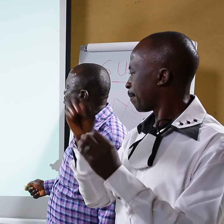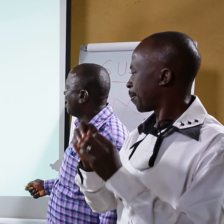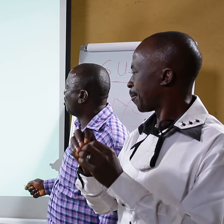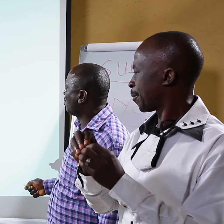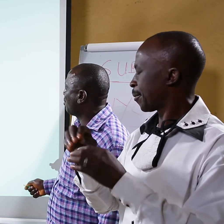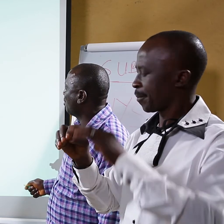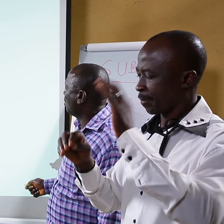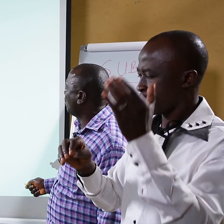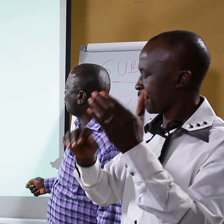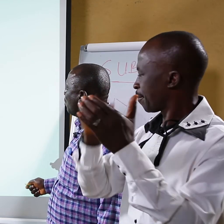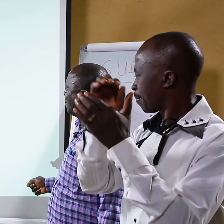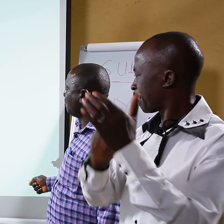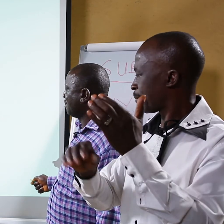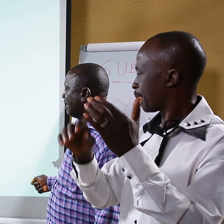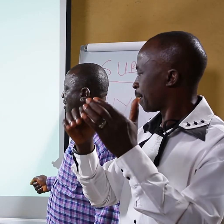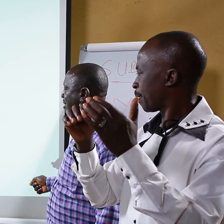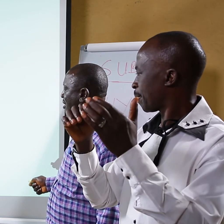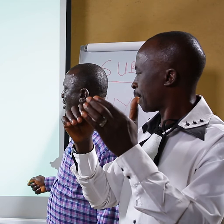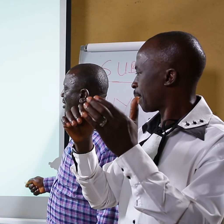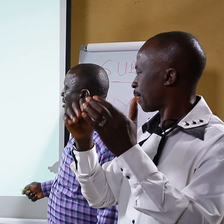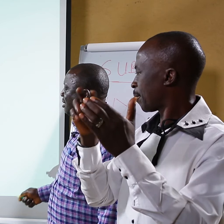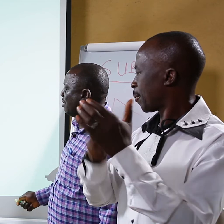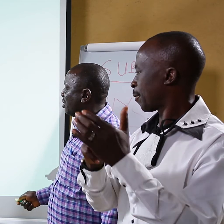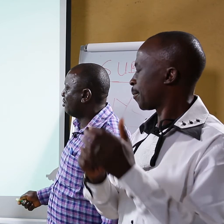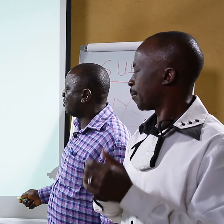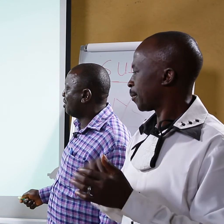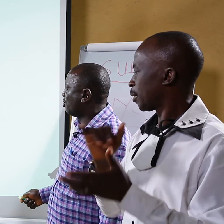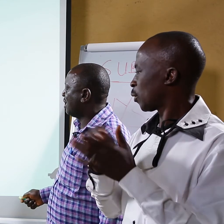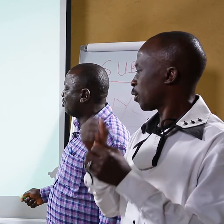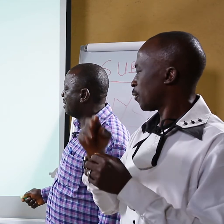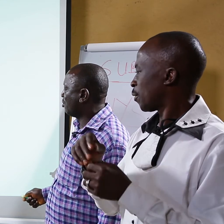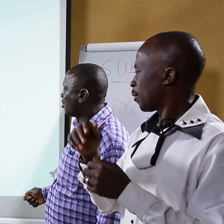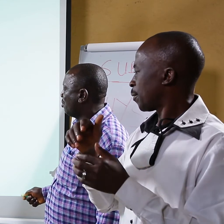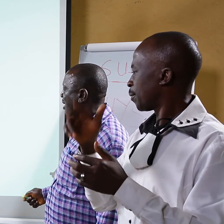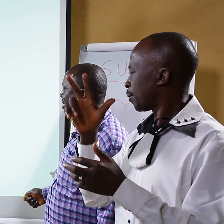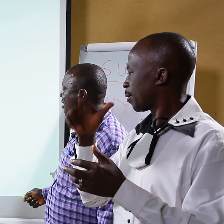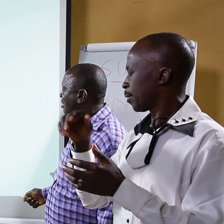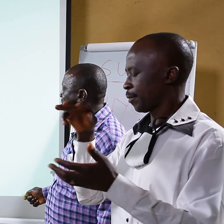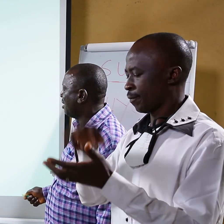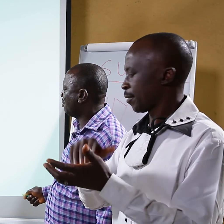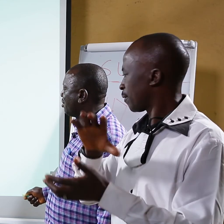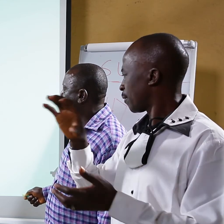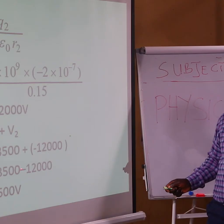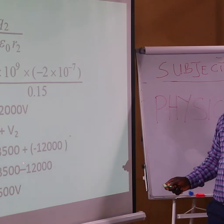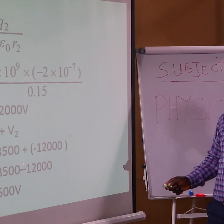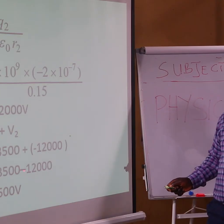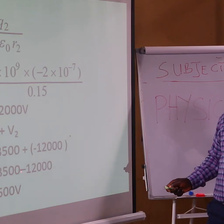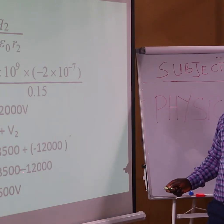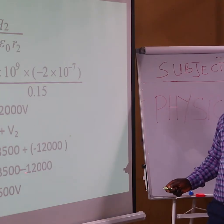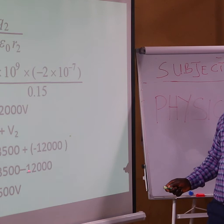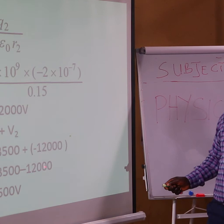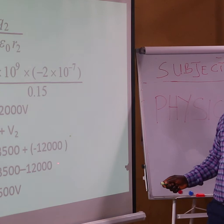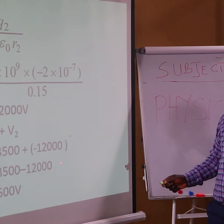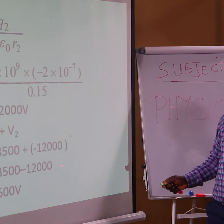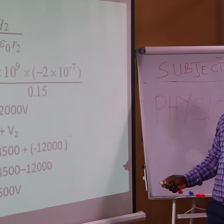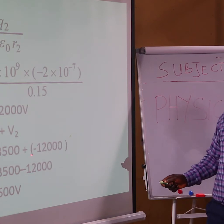bracket minus 12,000. That will give us V total to be equals to 13,500